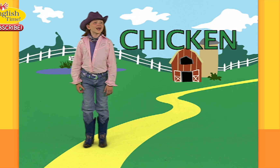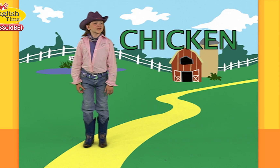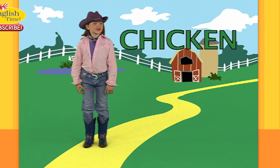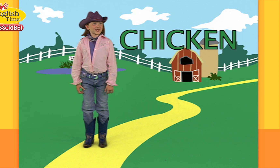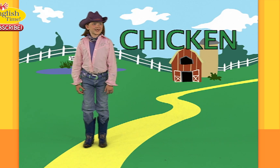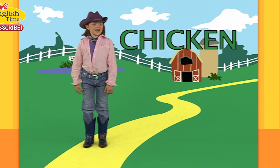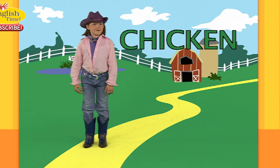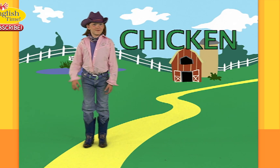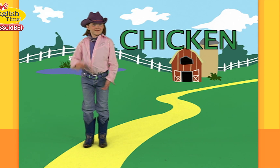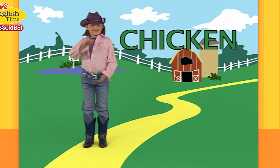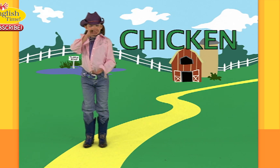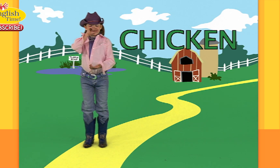Chicken.